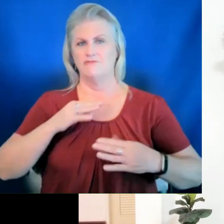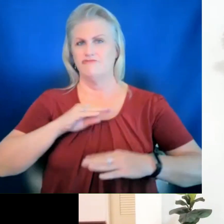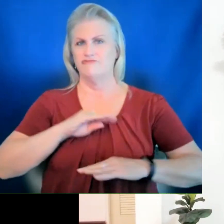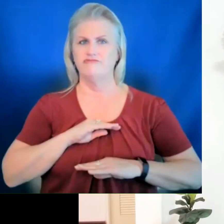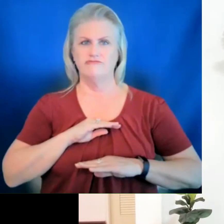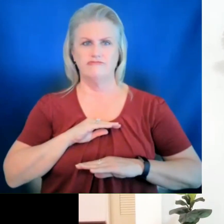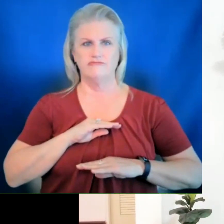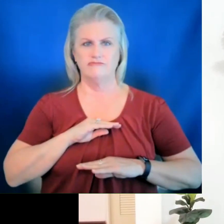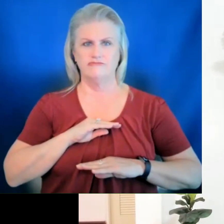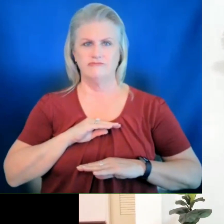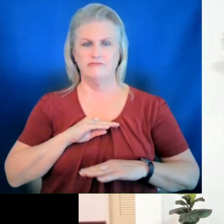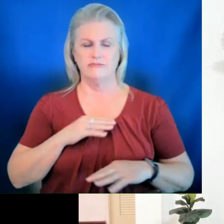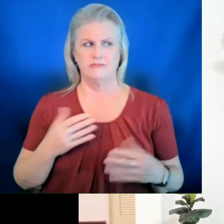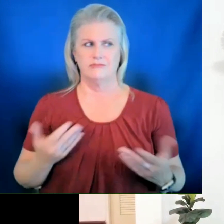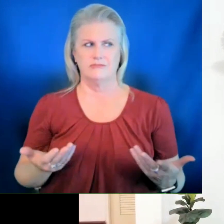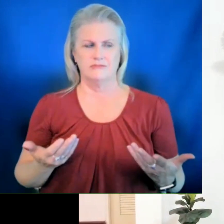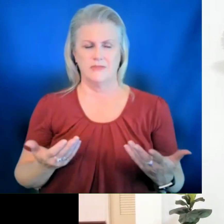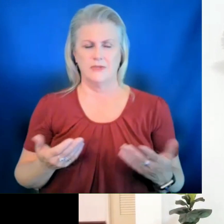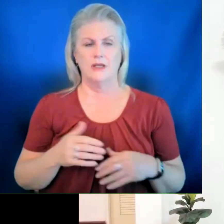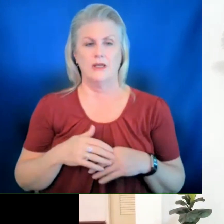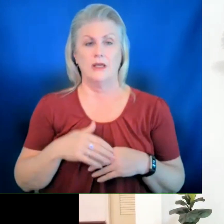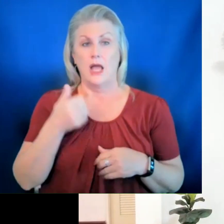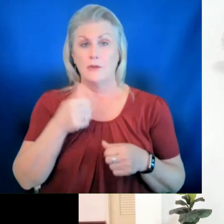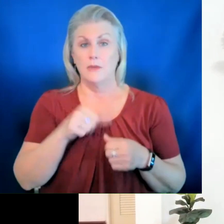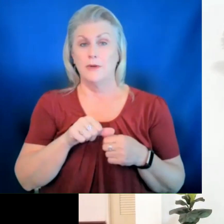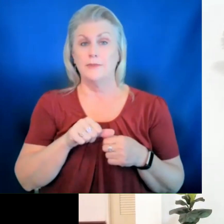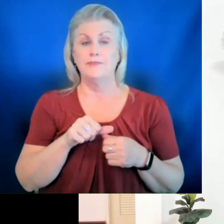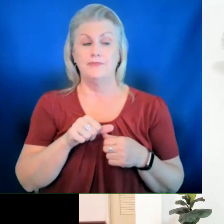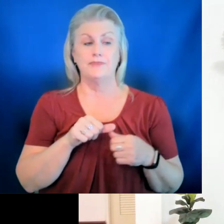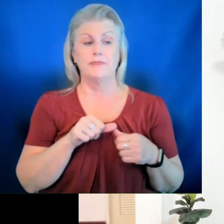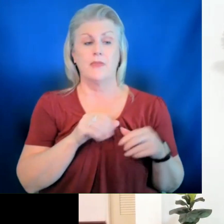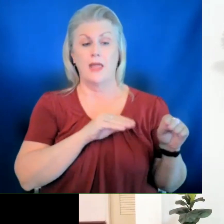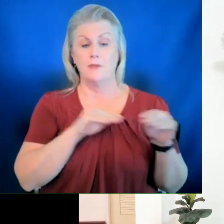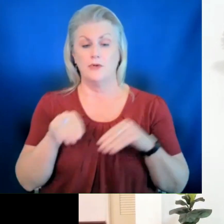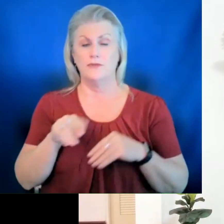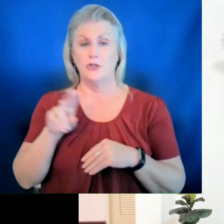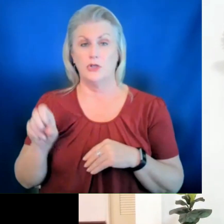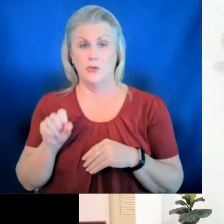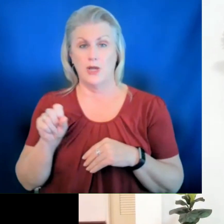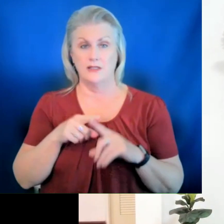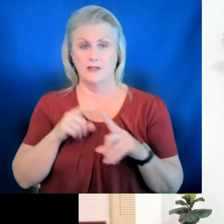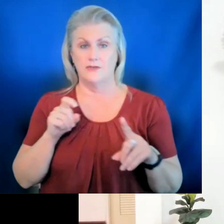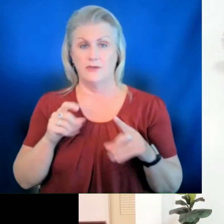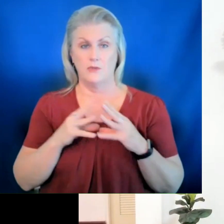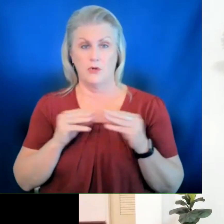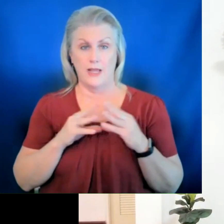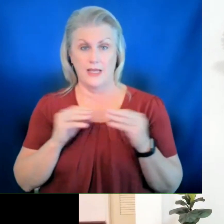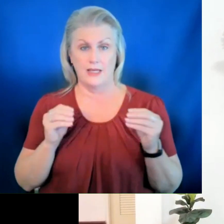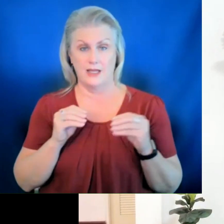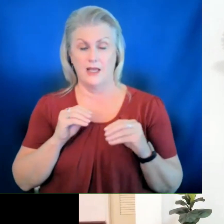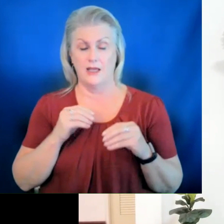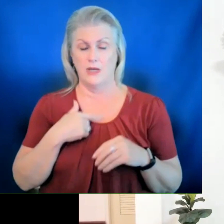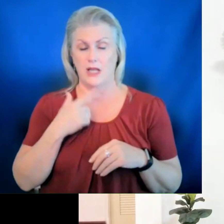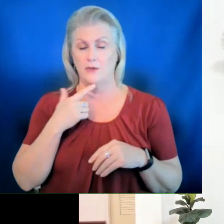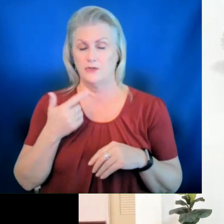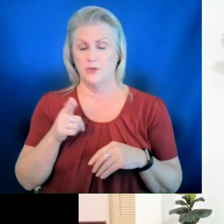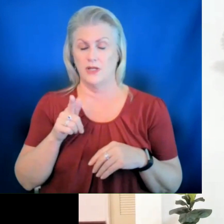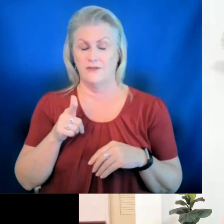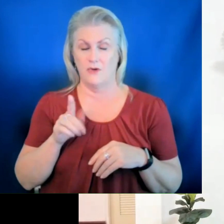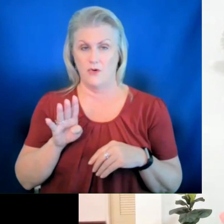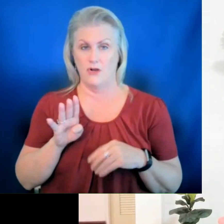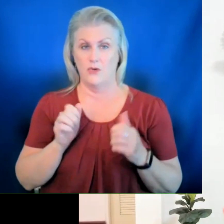fulfillment. I remember after I moved to USA from Romania when I was 24 years old,